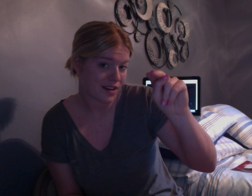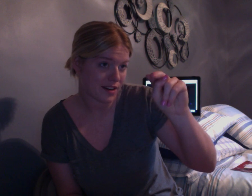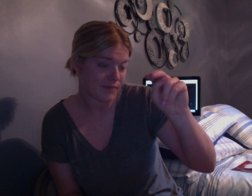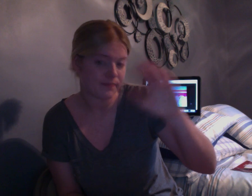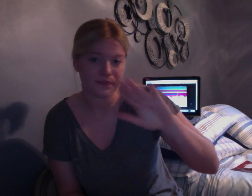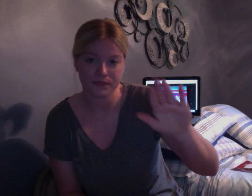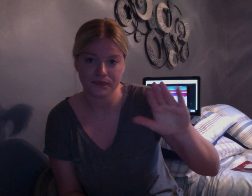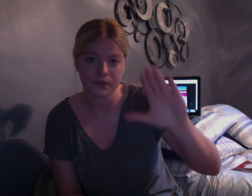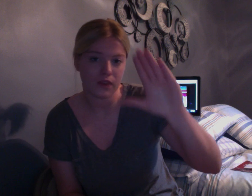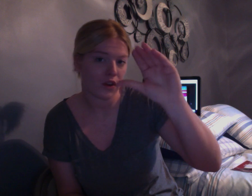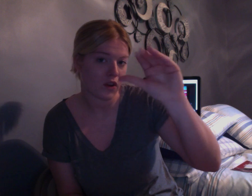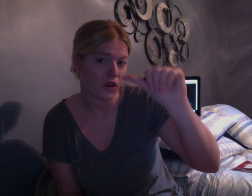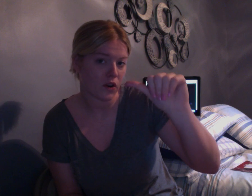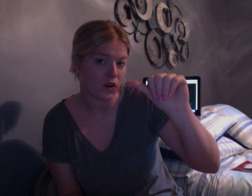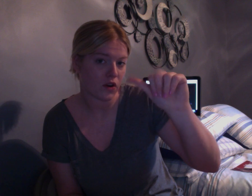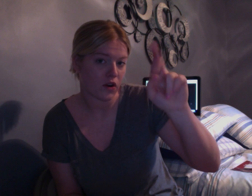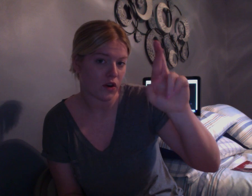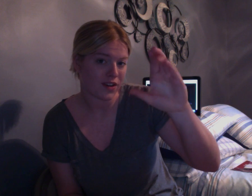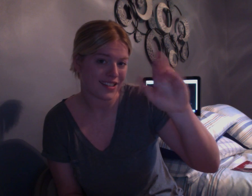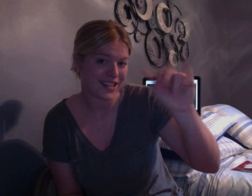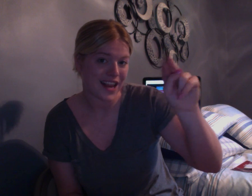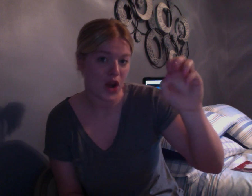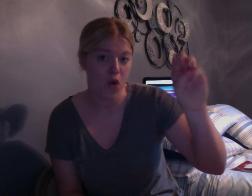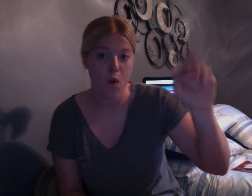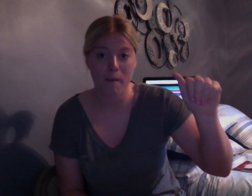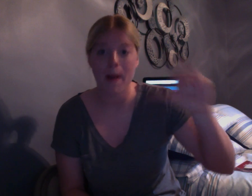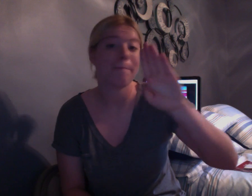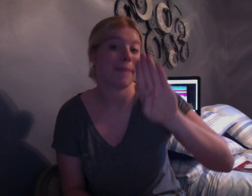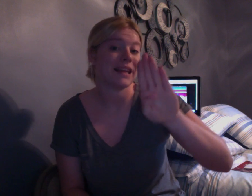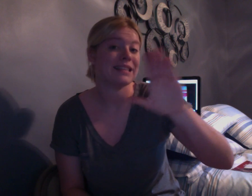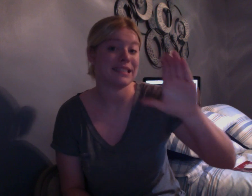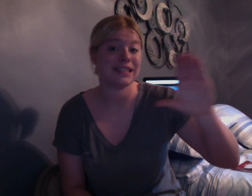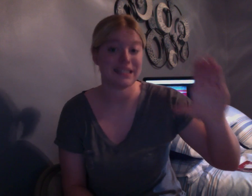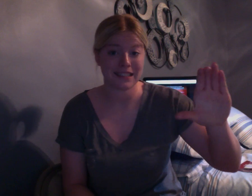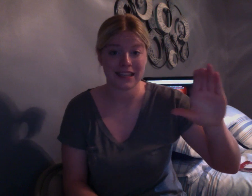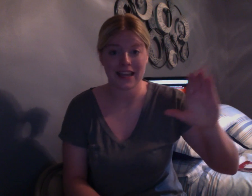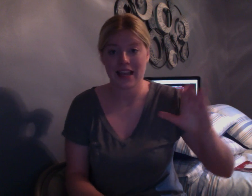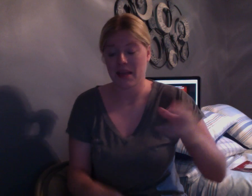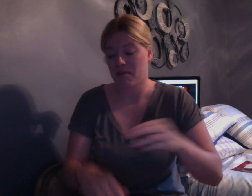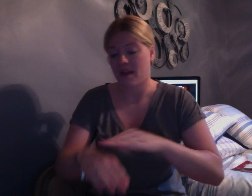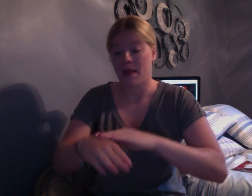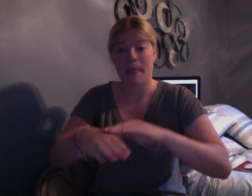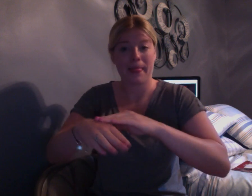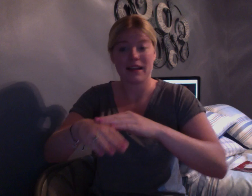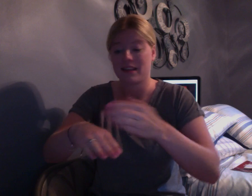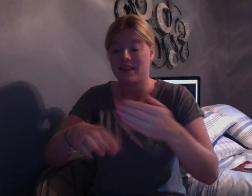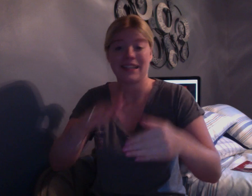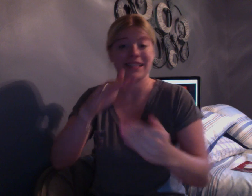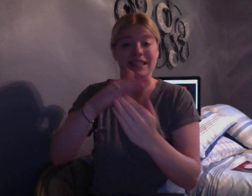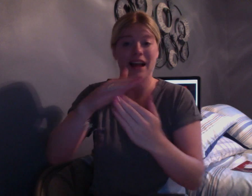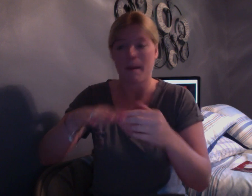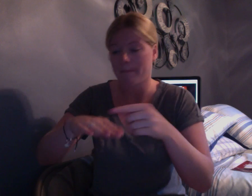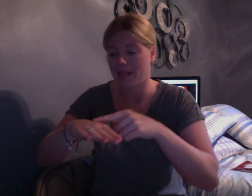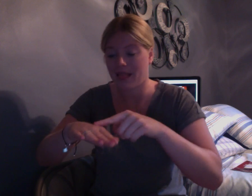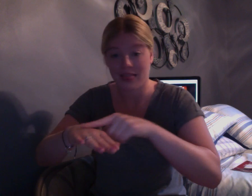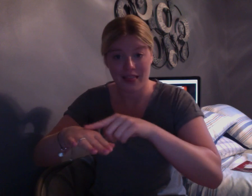cells in the epidermis, the surface layer of the skin, known as the basal cell layer. Basal cell carcinoma may have many different